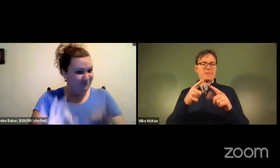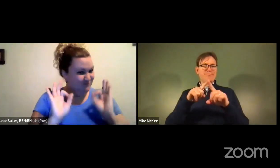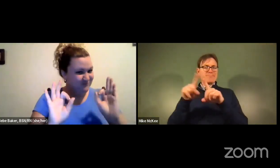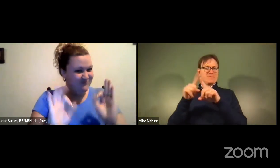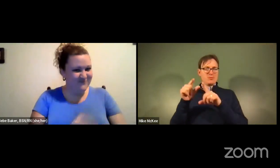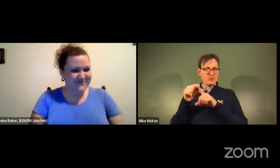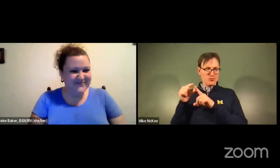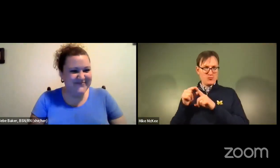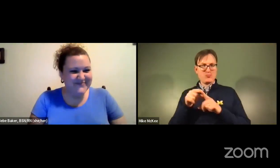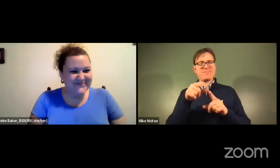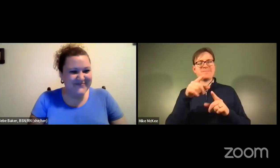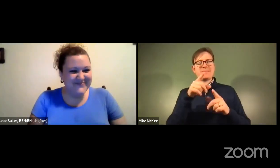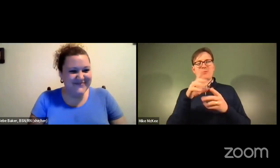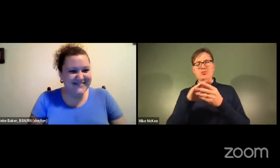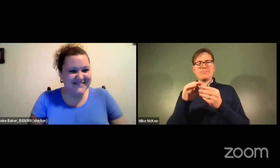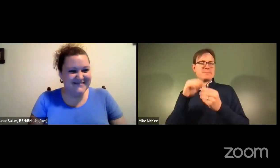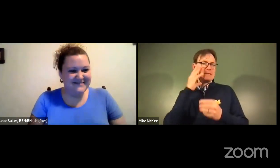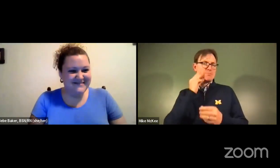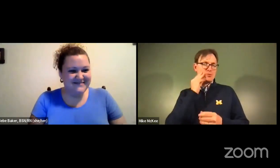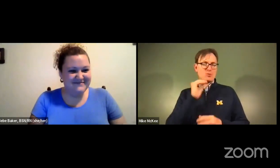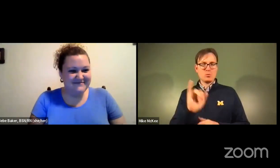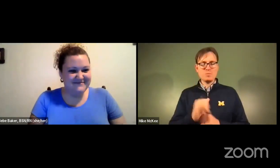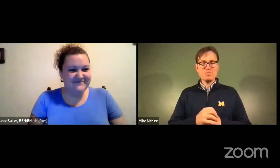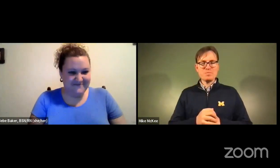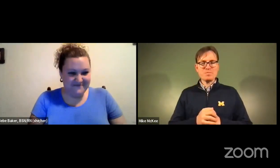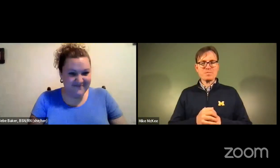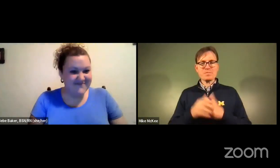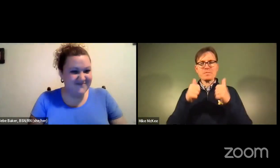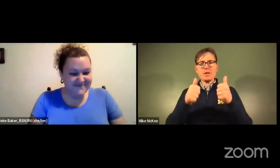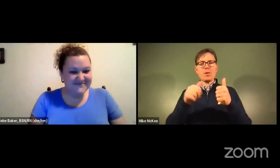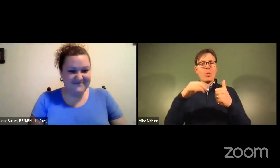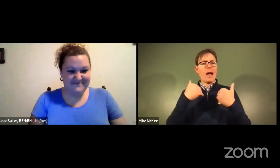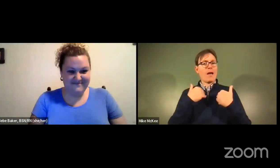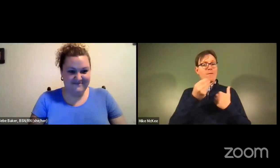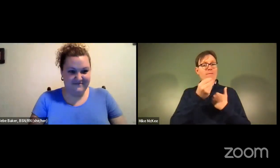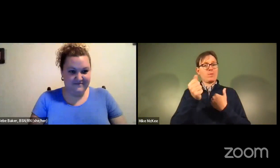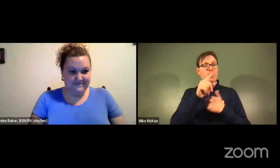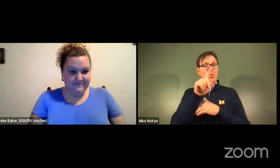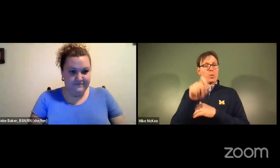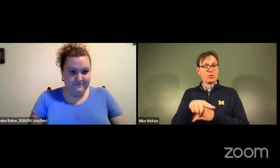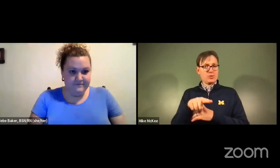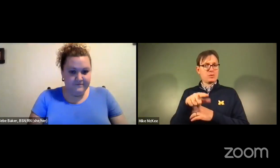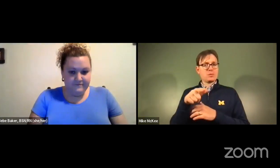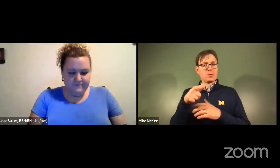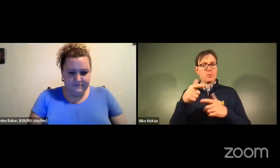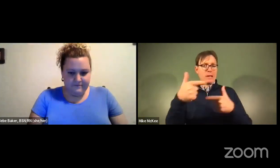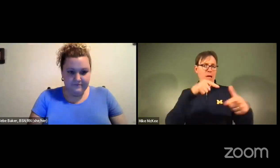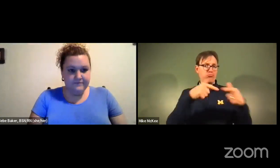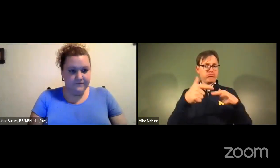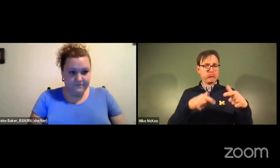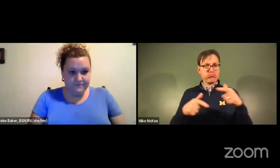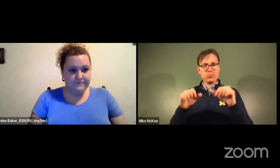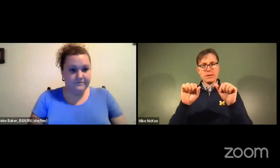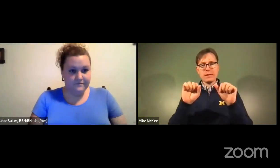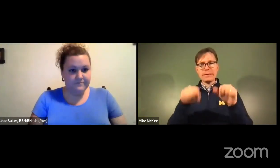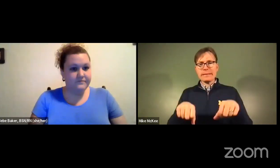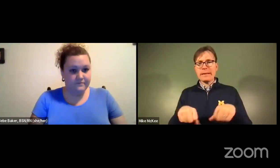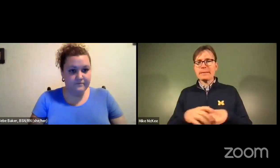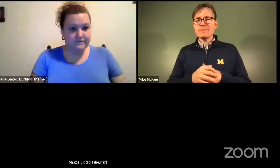Thank you for sharing all of those different terms and your experiences as well. Okay, we do have a few questions that have come